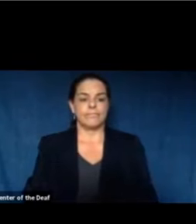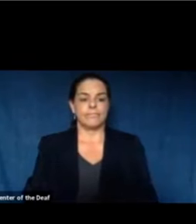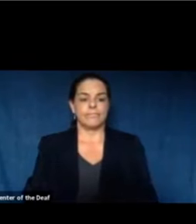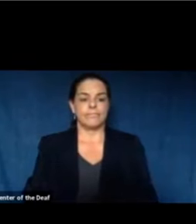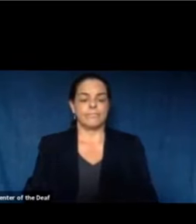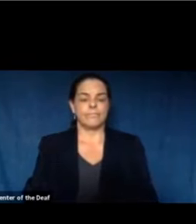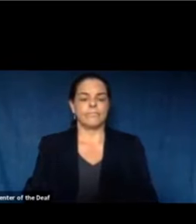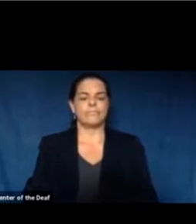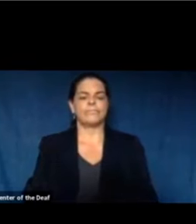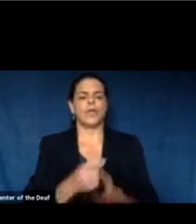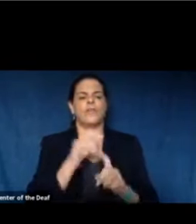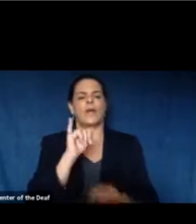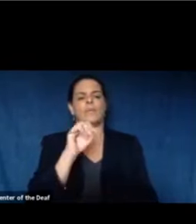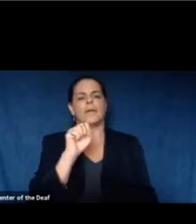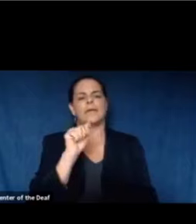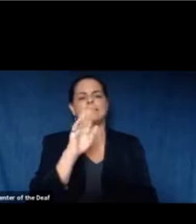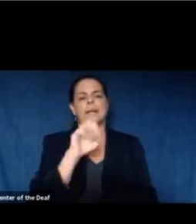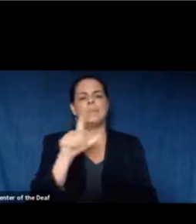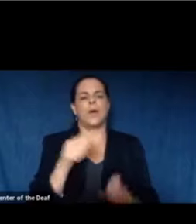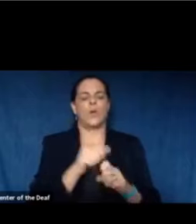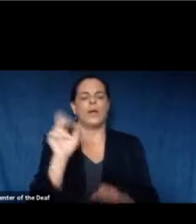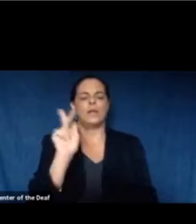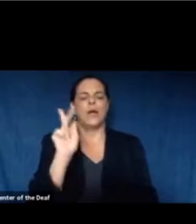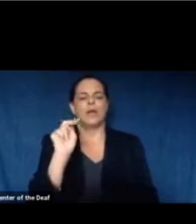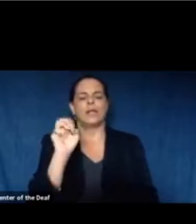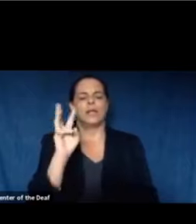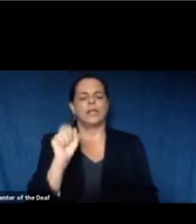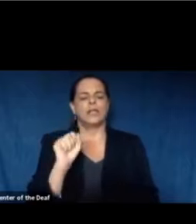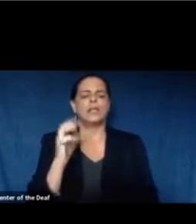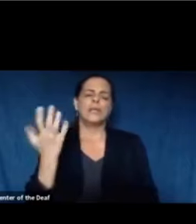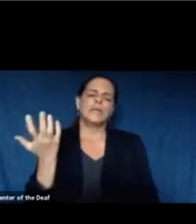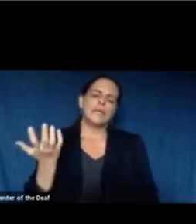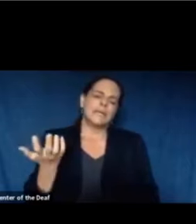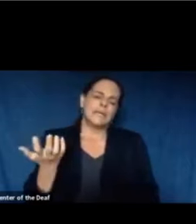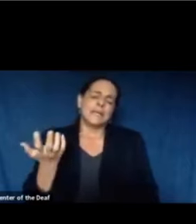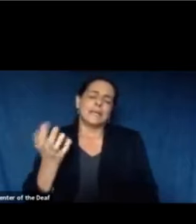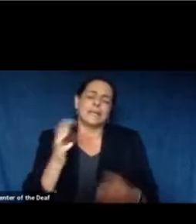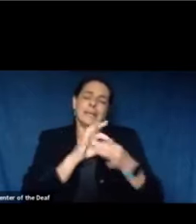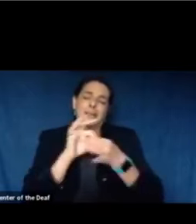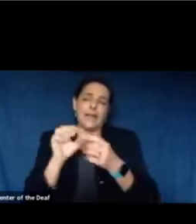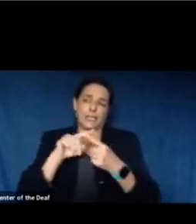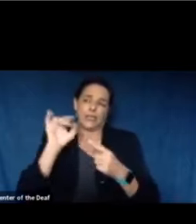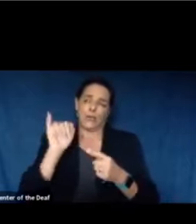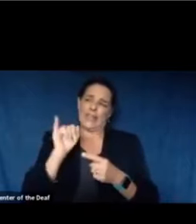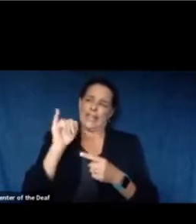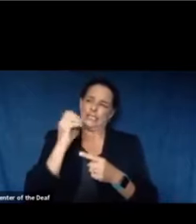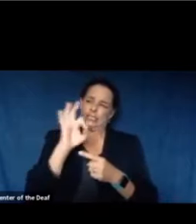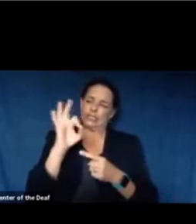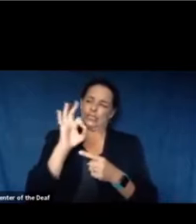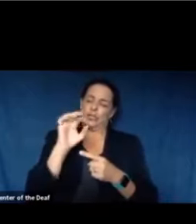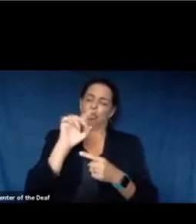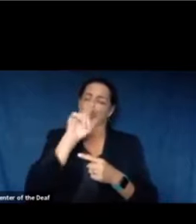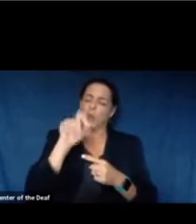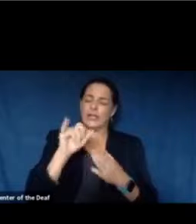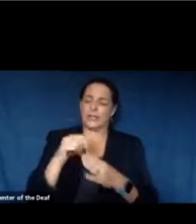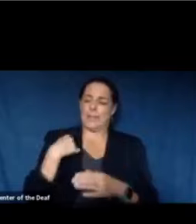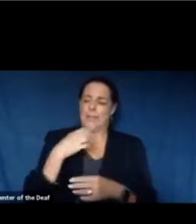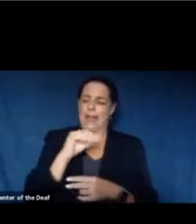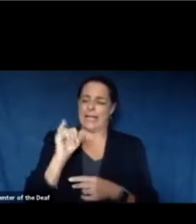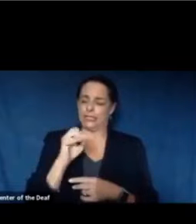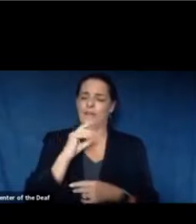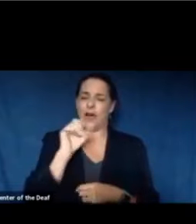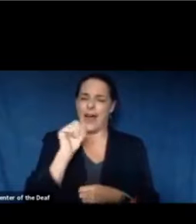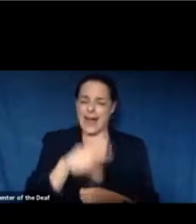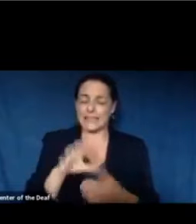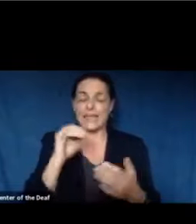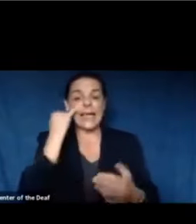All right, from Isabel with Knox News. In a general sense to the question Jeff and I are asking, if someone who is